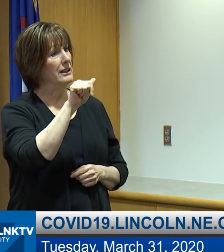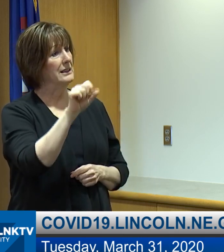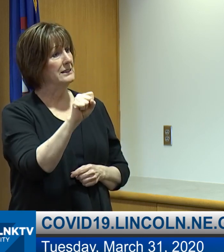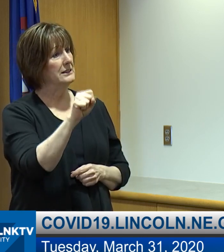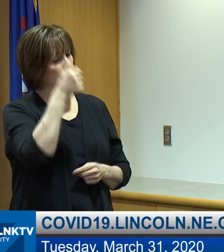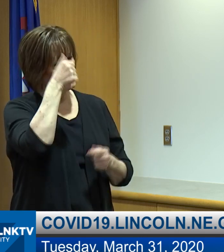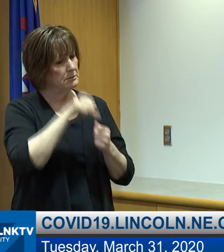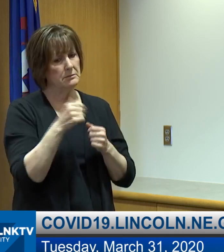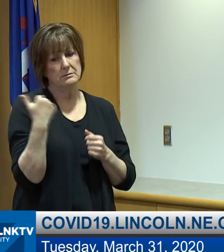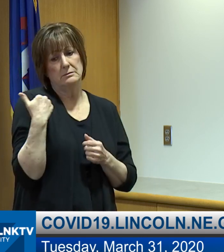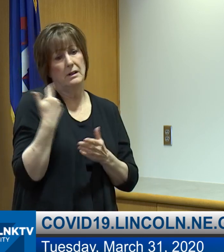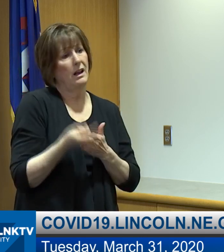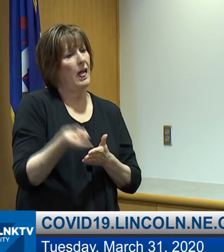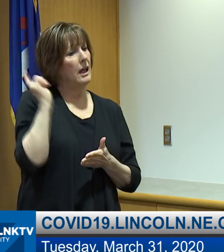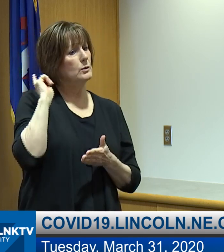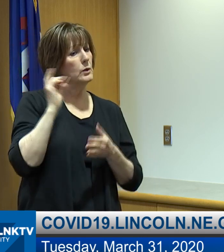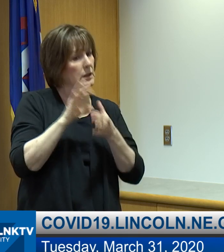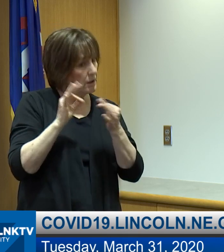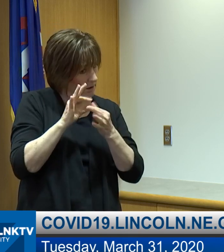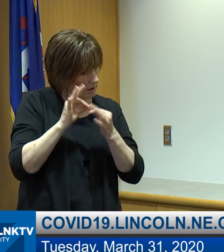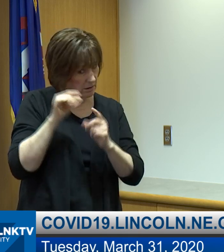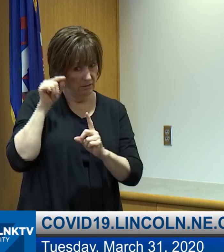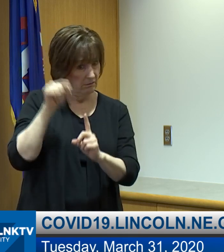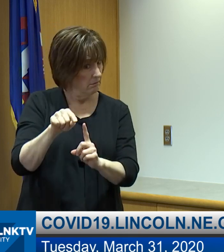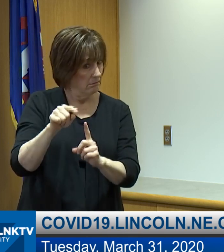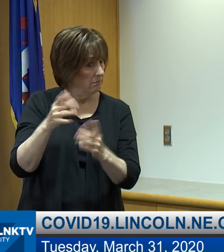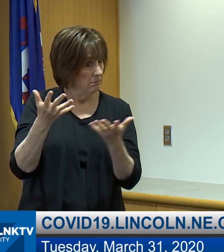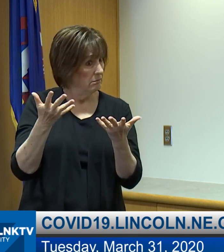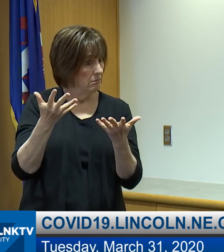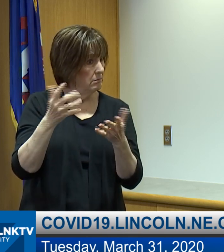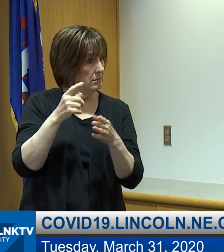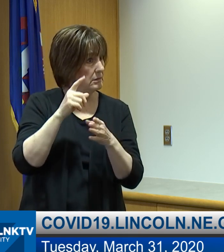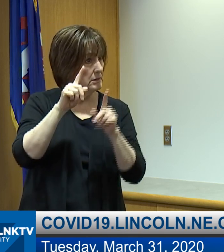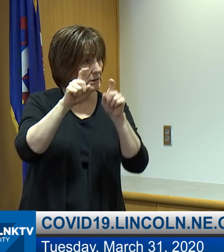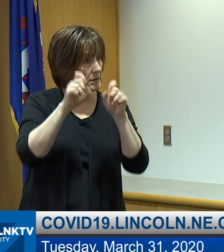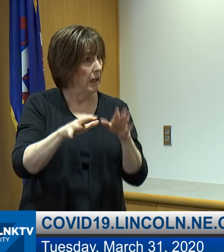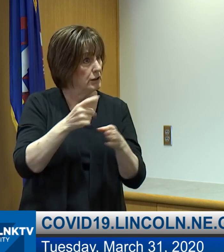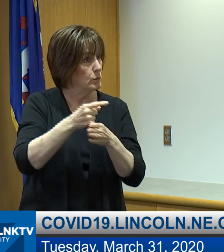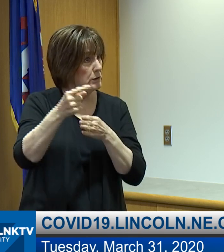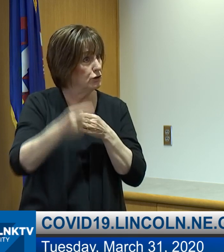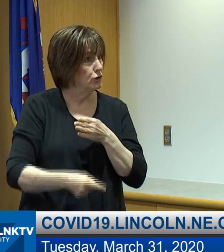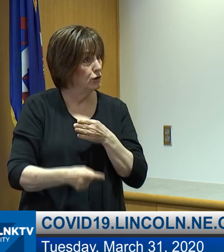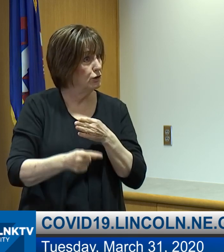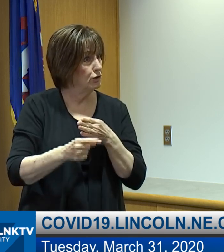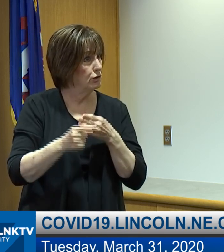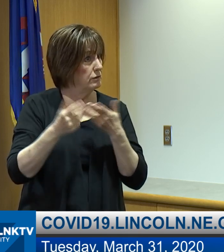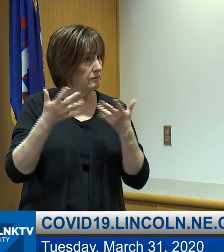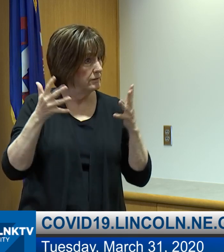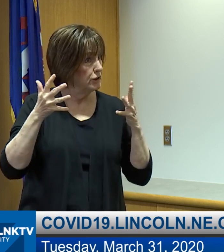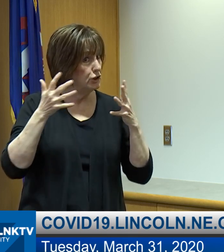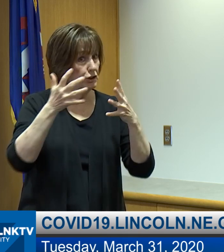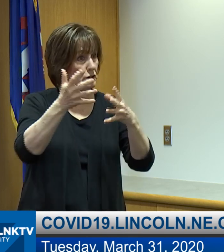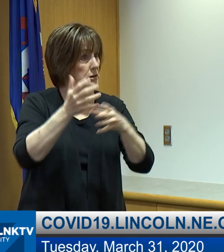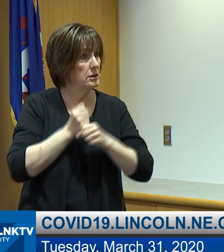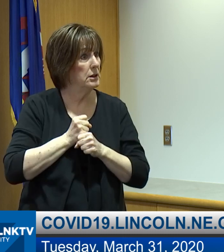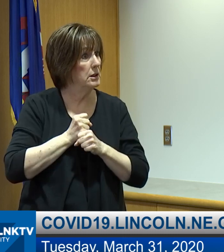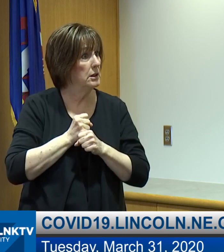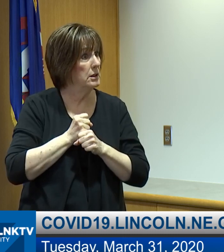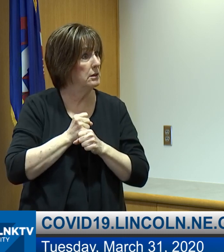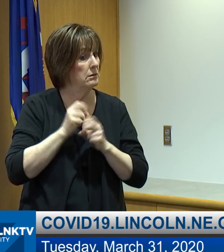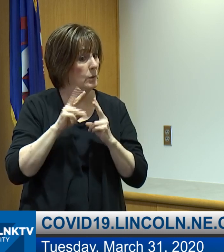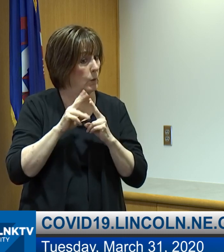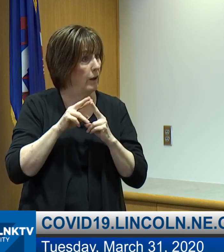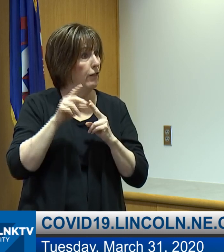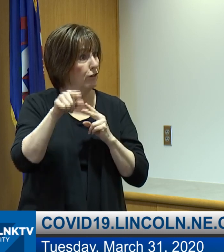was mentioned last week, did that result, the test results from that case ever reach the health department as to whether